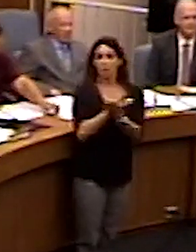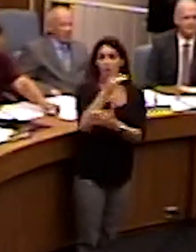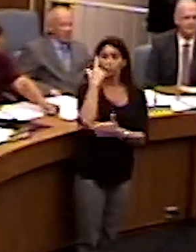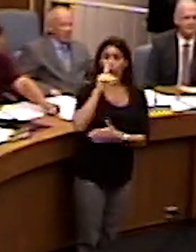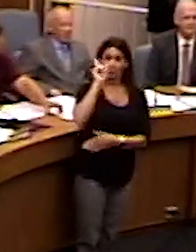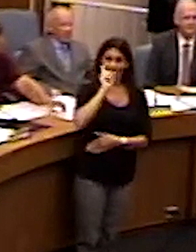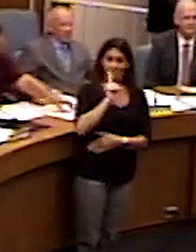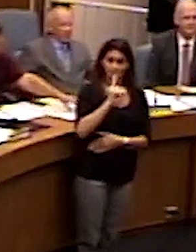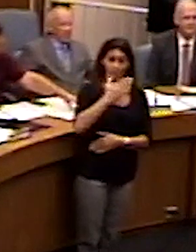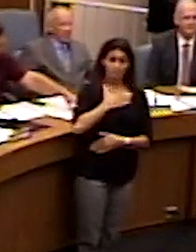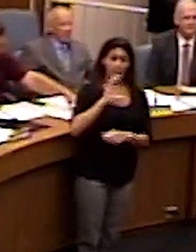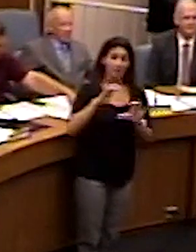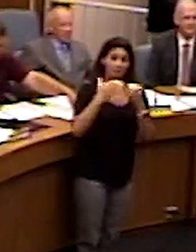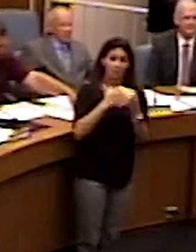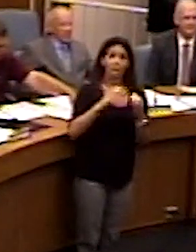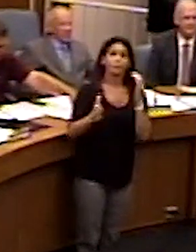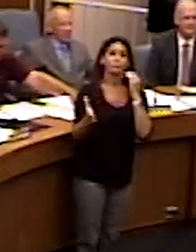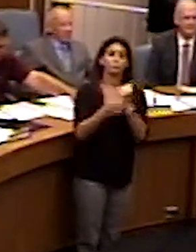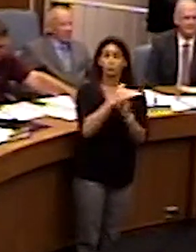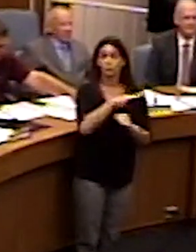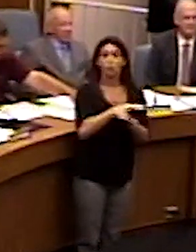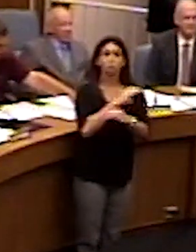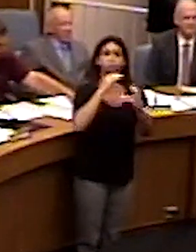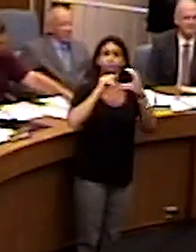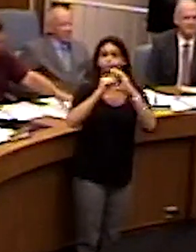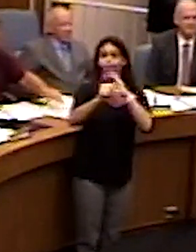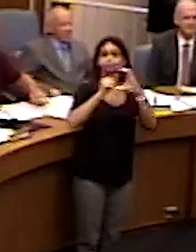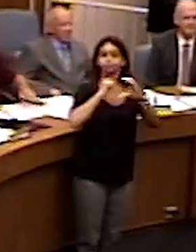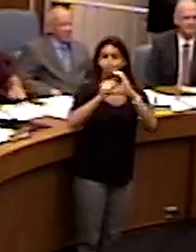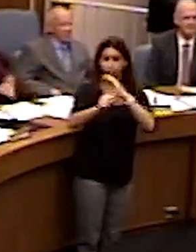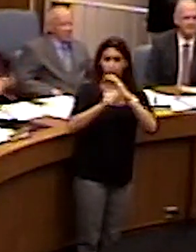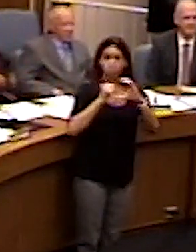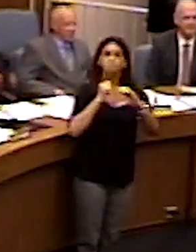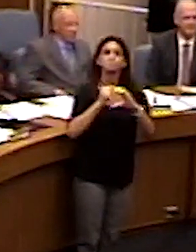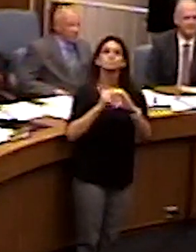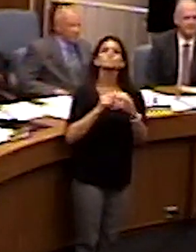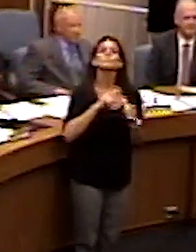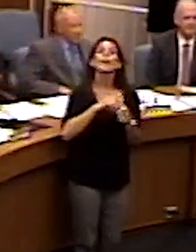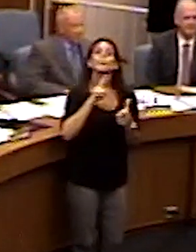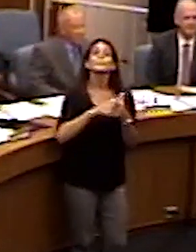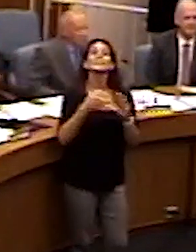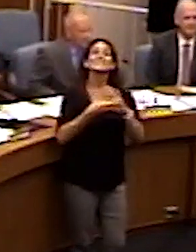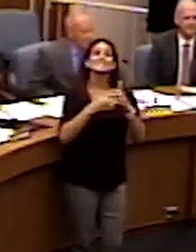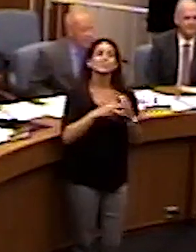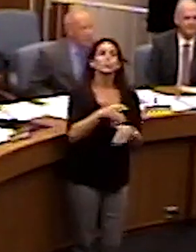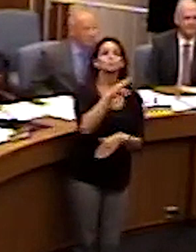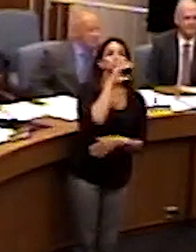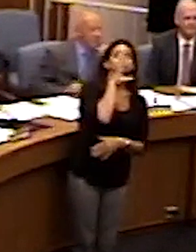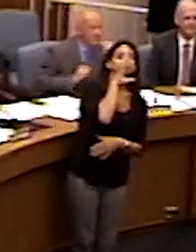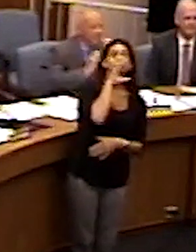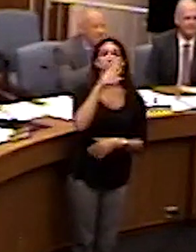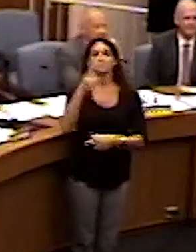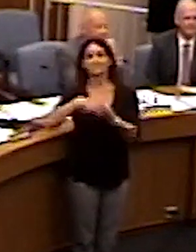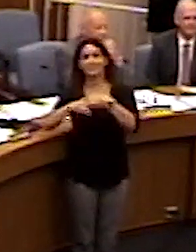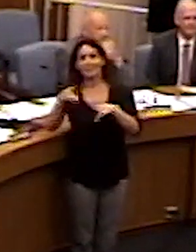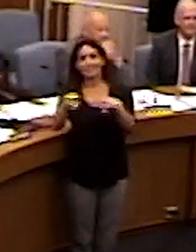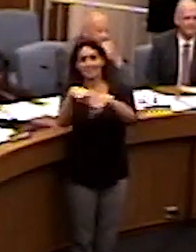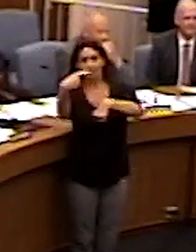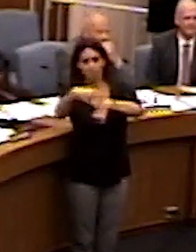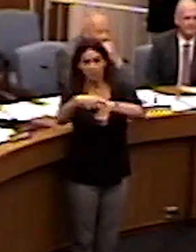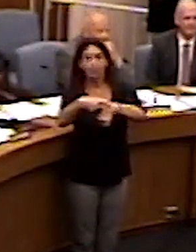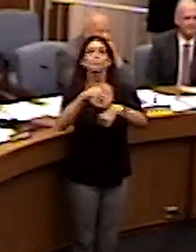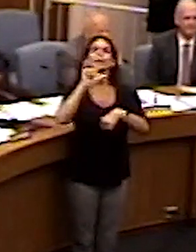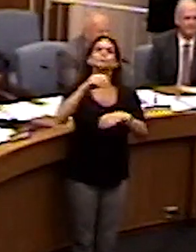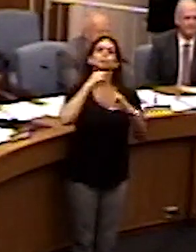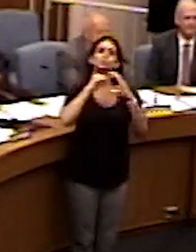My classes were in total communication. I mean, they were signing and talking at the same time,